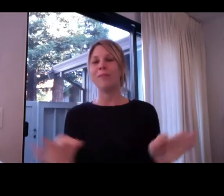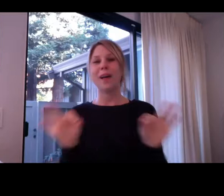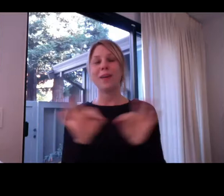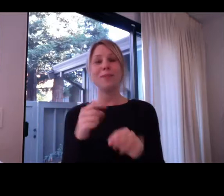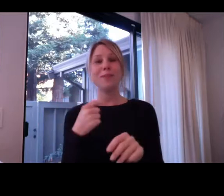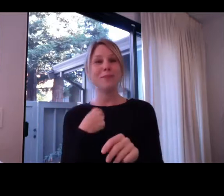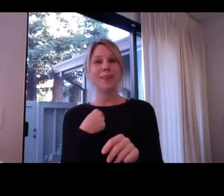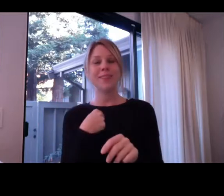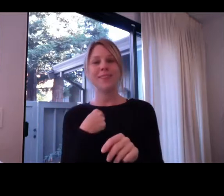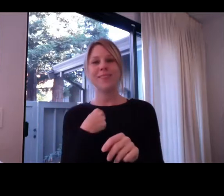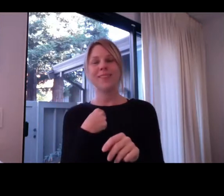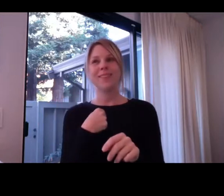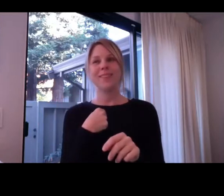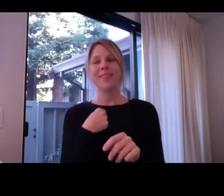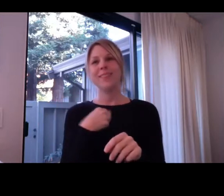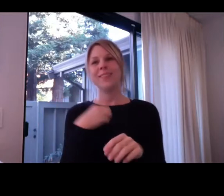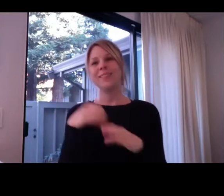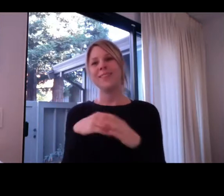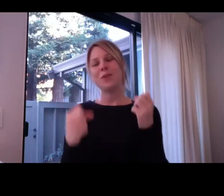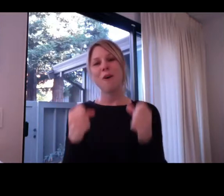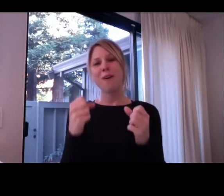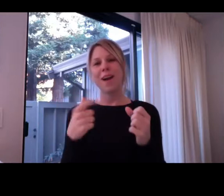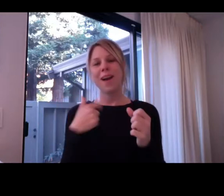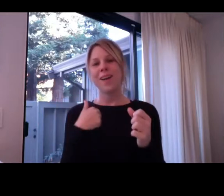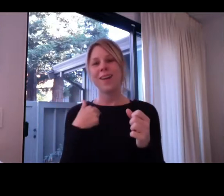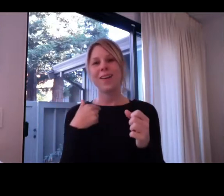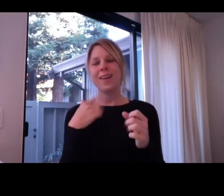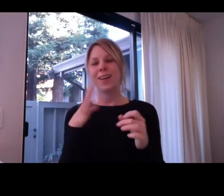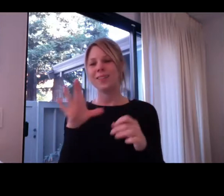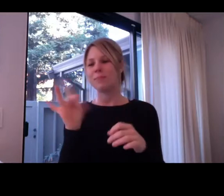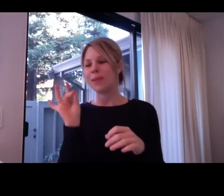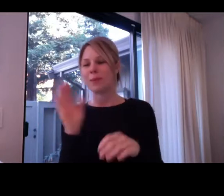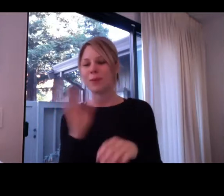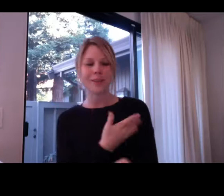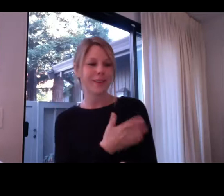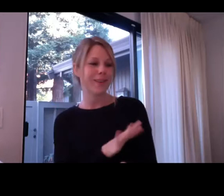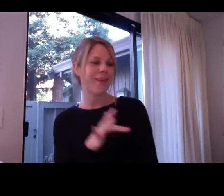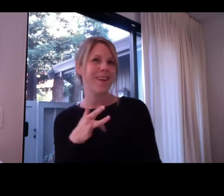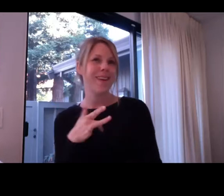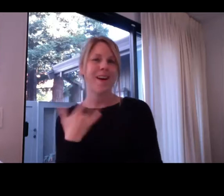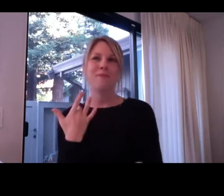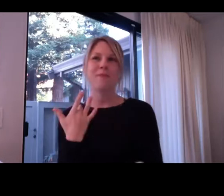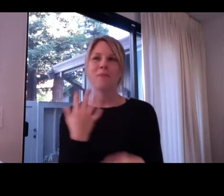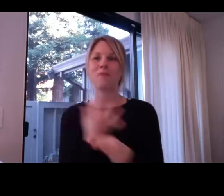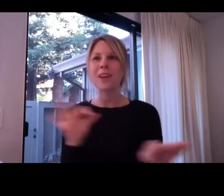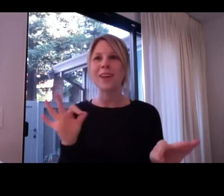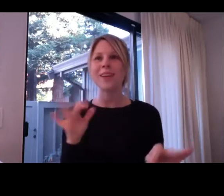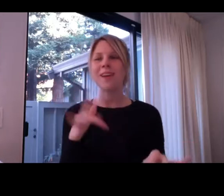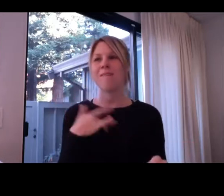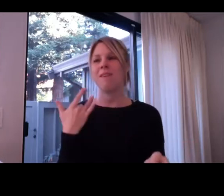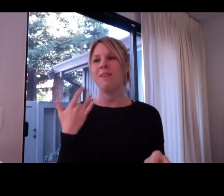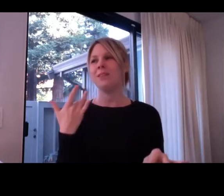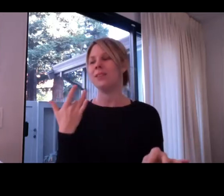really valuable to me. In the car, I got to pick the music. I felt free.